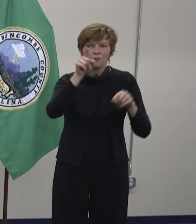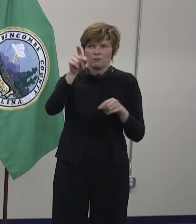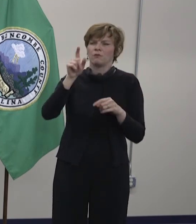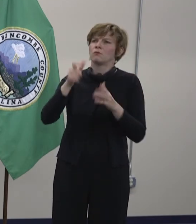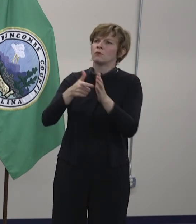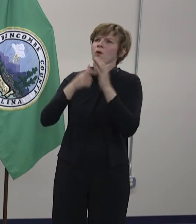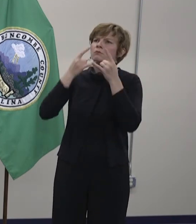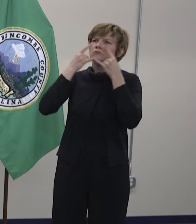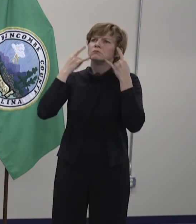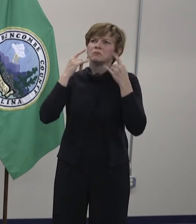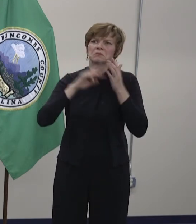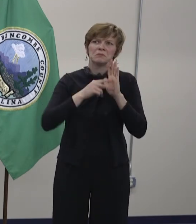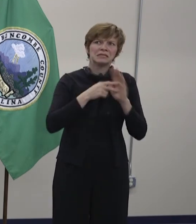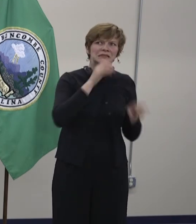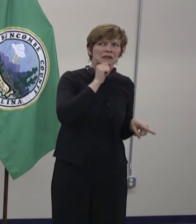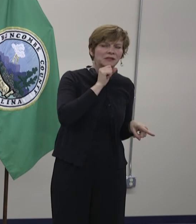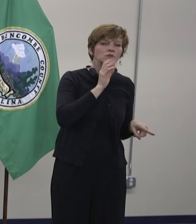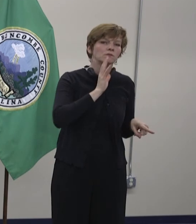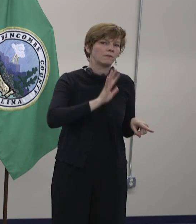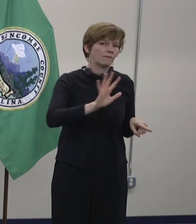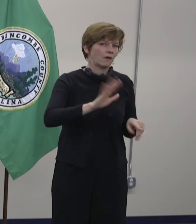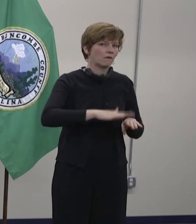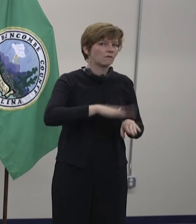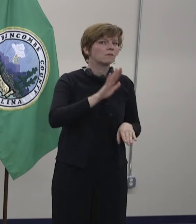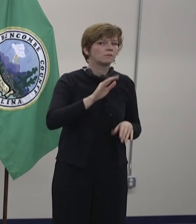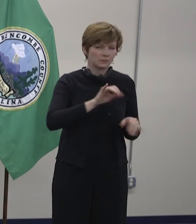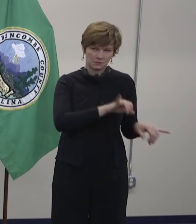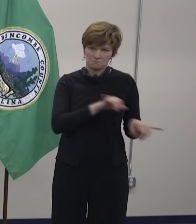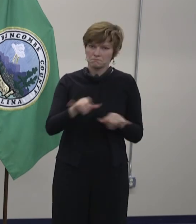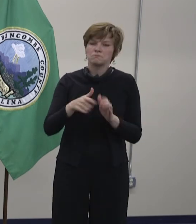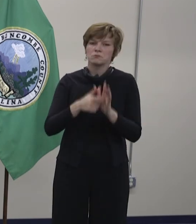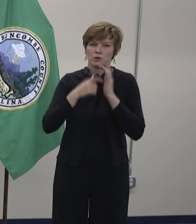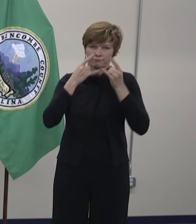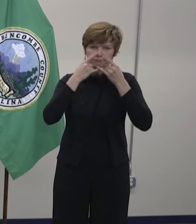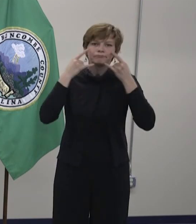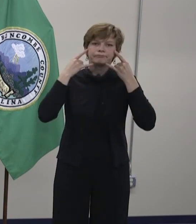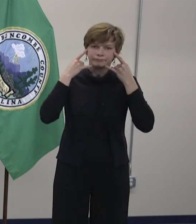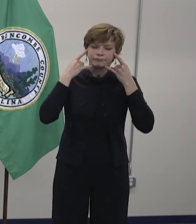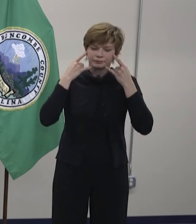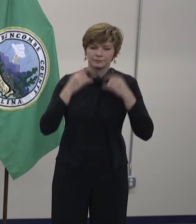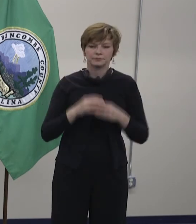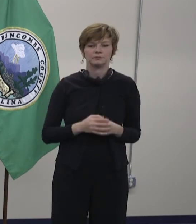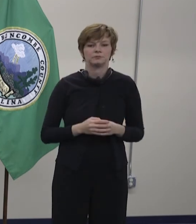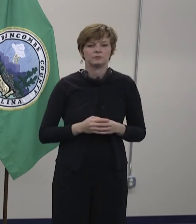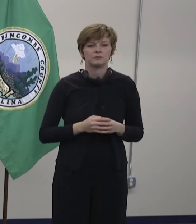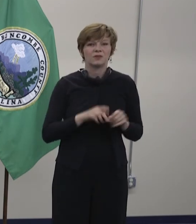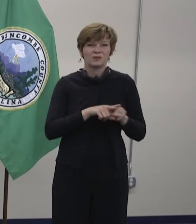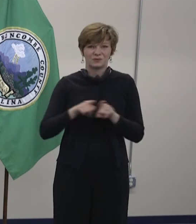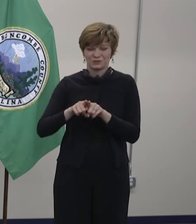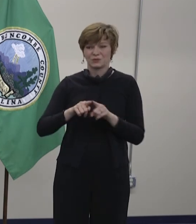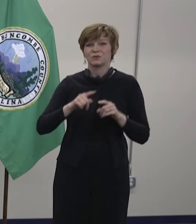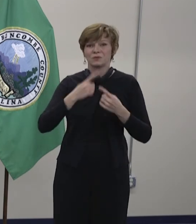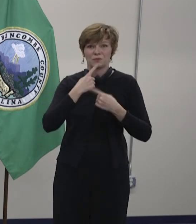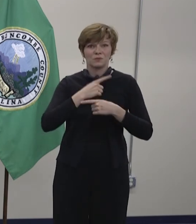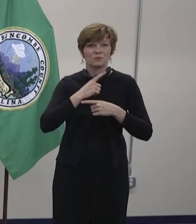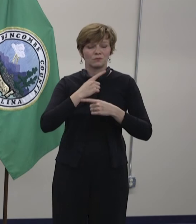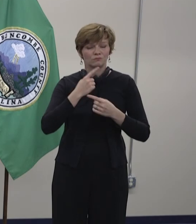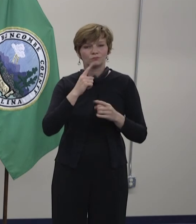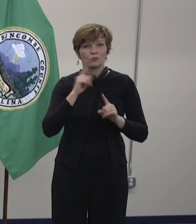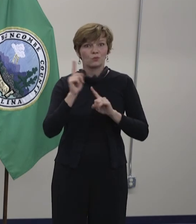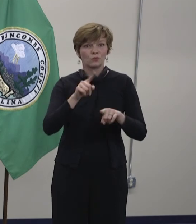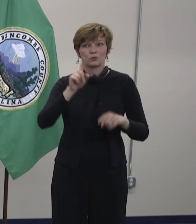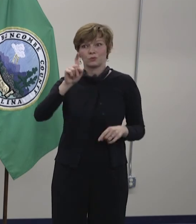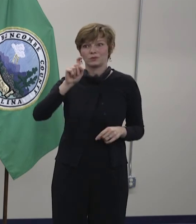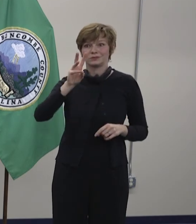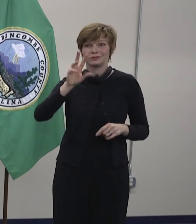Order. Also of note, as of Executive Order number 163, face shields no